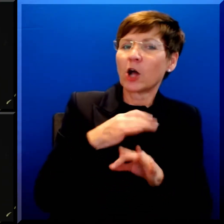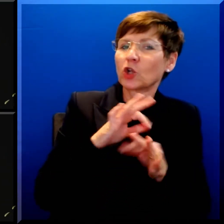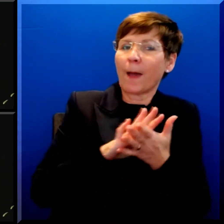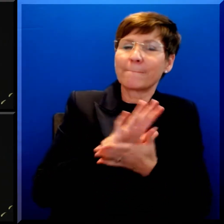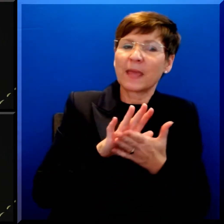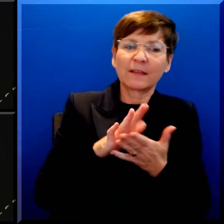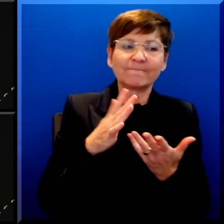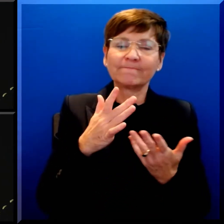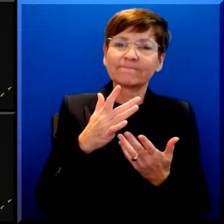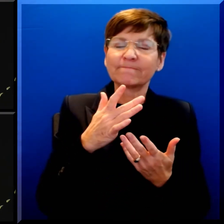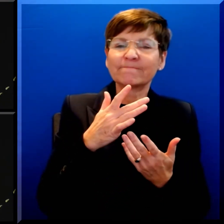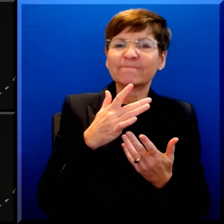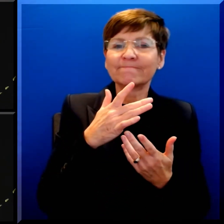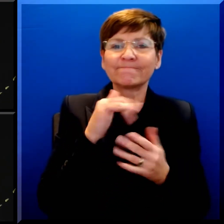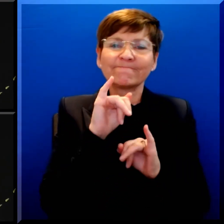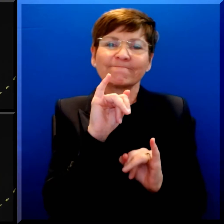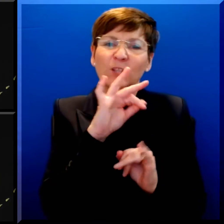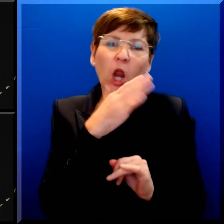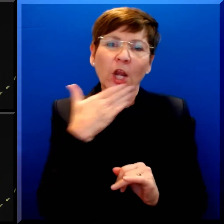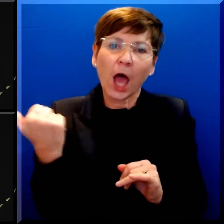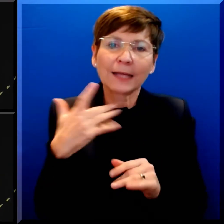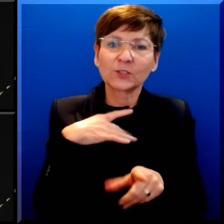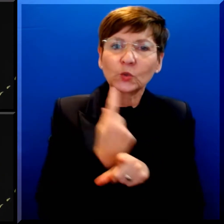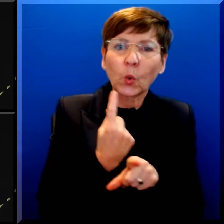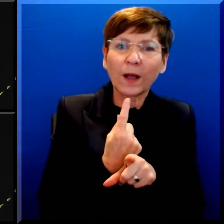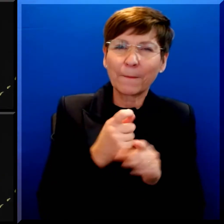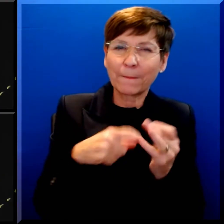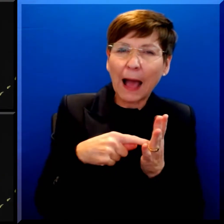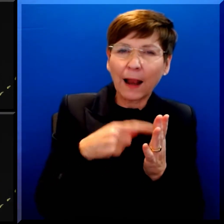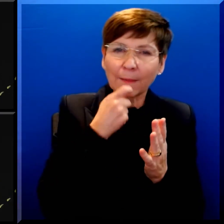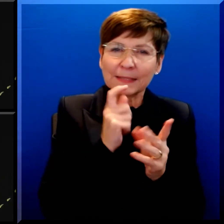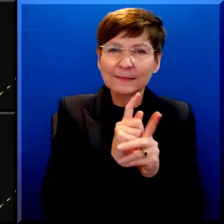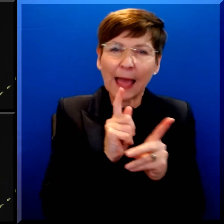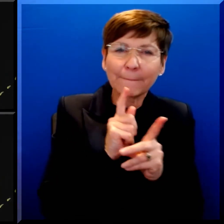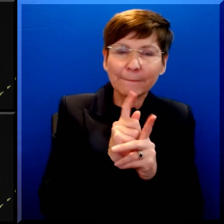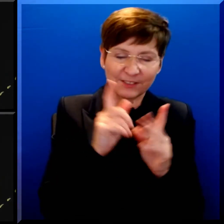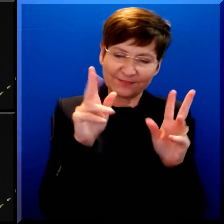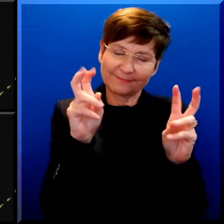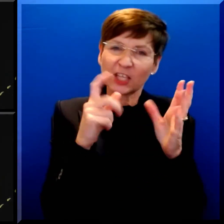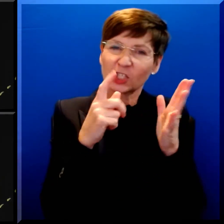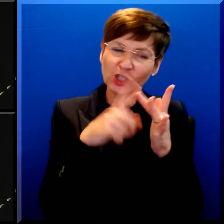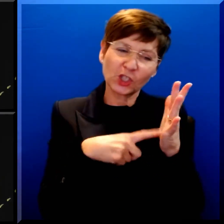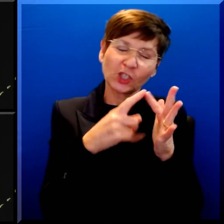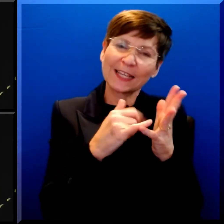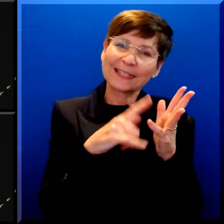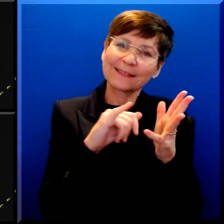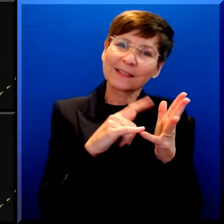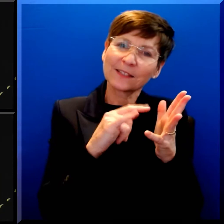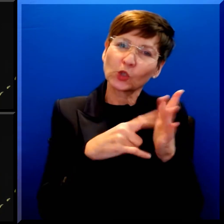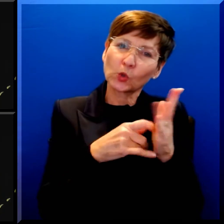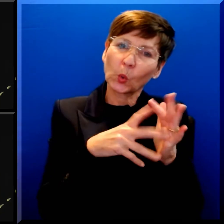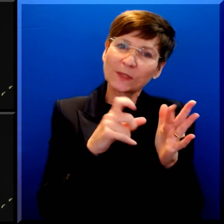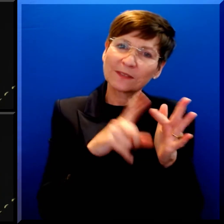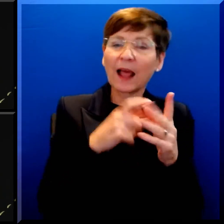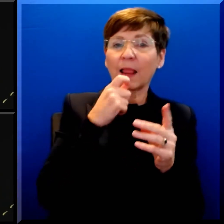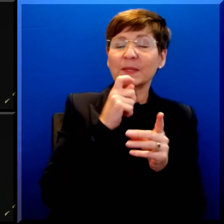day you go to church and, the message didn't appeal to me. Maybe it's Tim. or